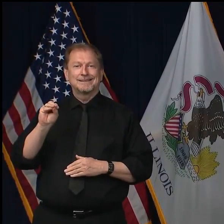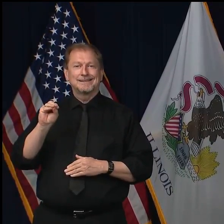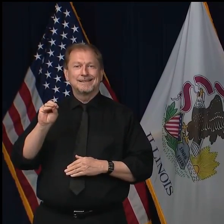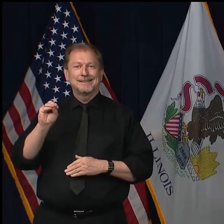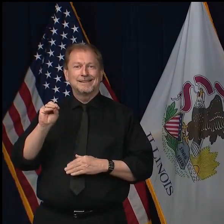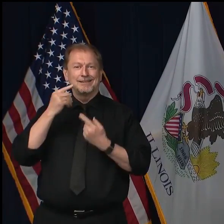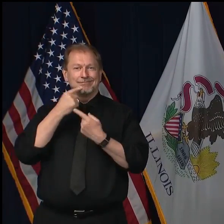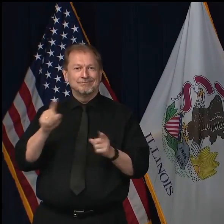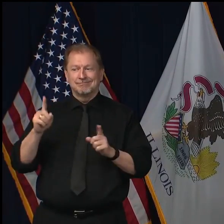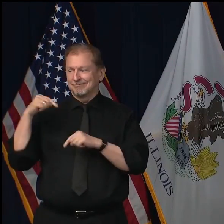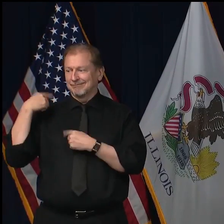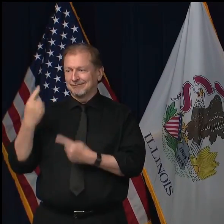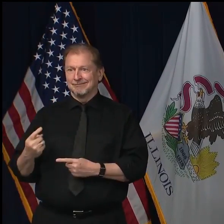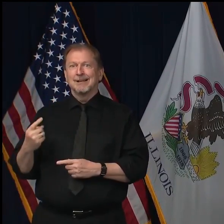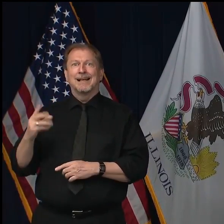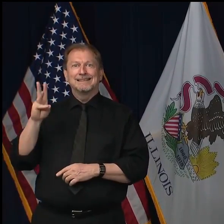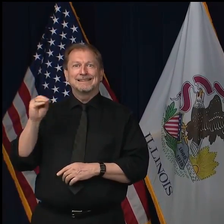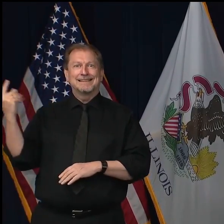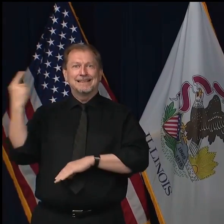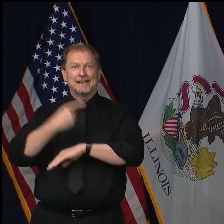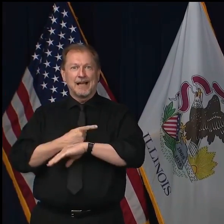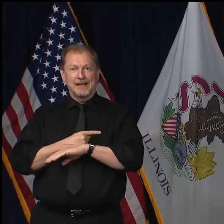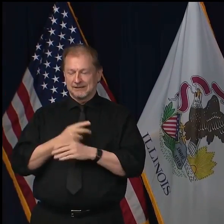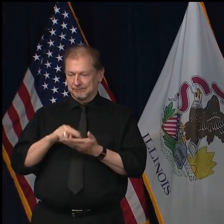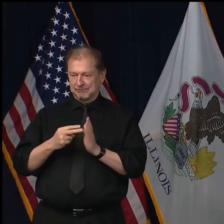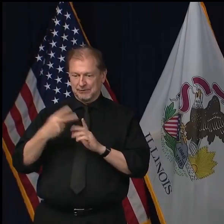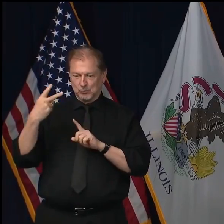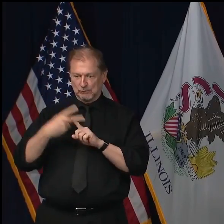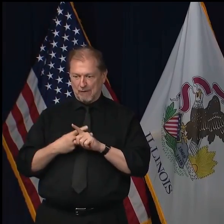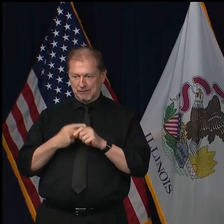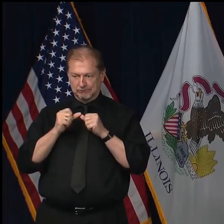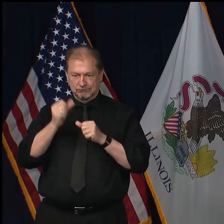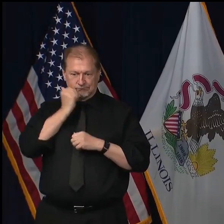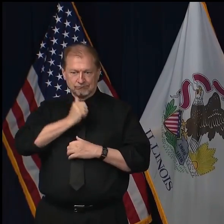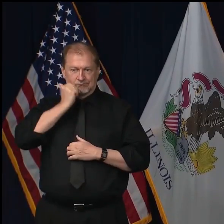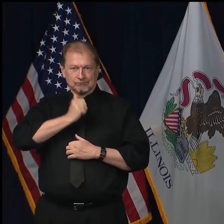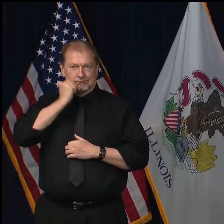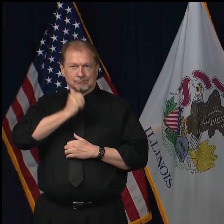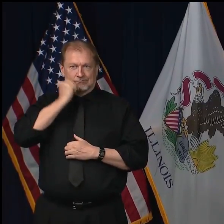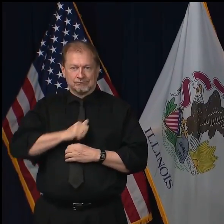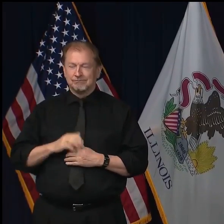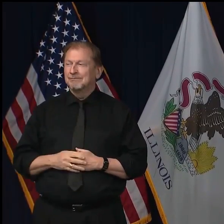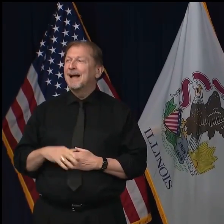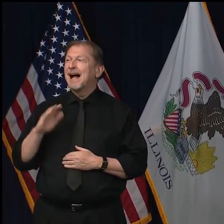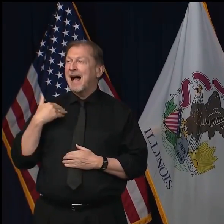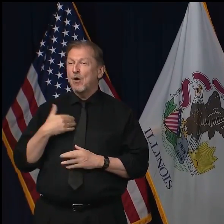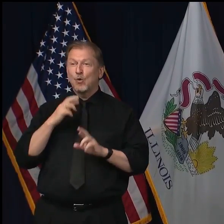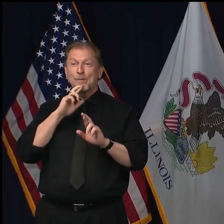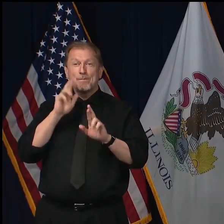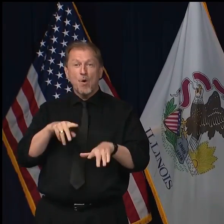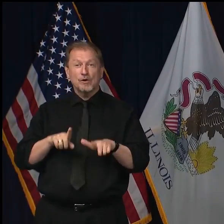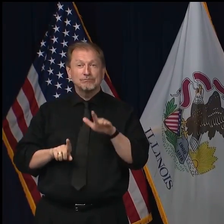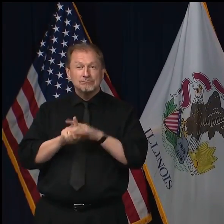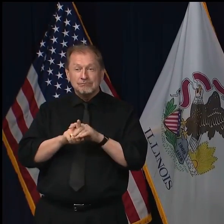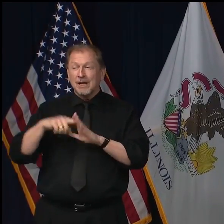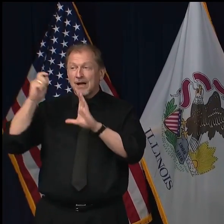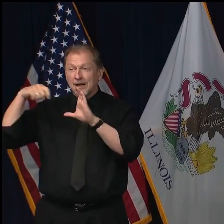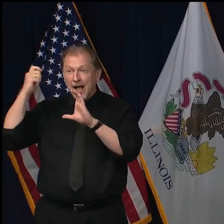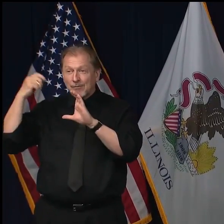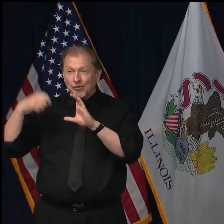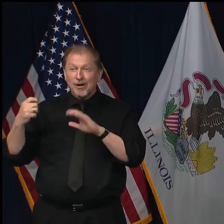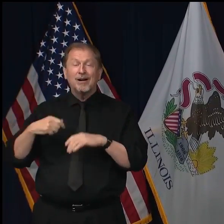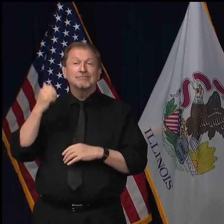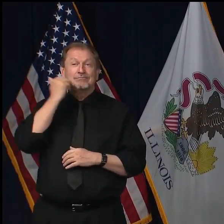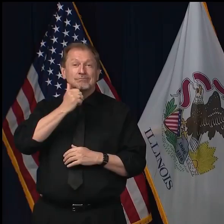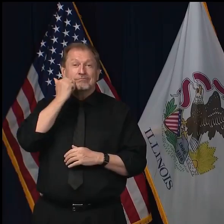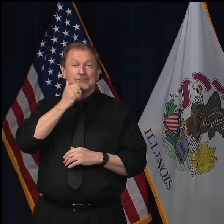in a row. To the delight of many reporters who have been working these long days with us, beginning this weekend,